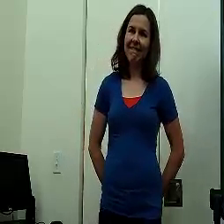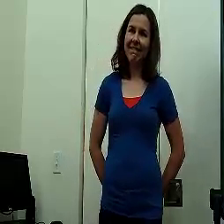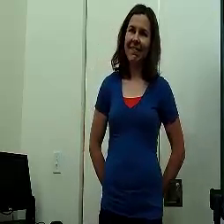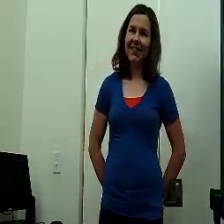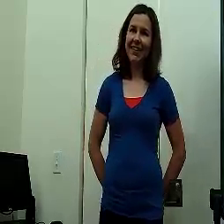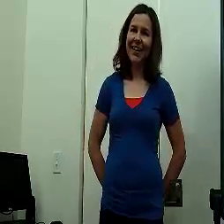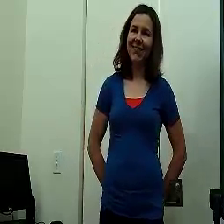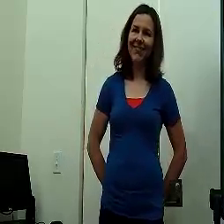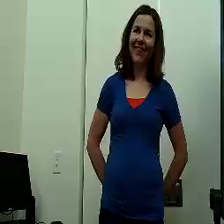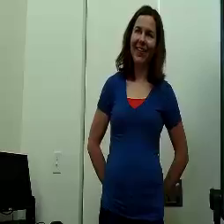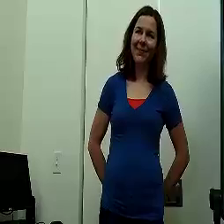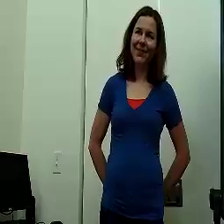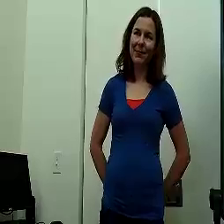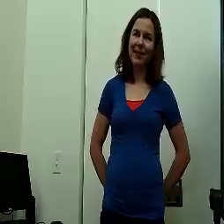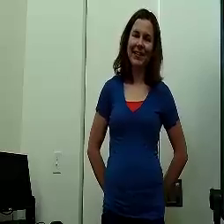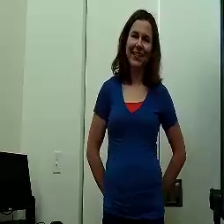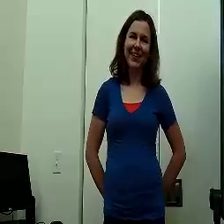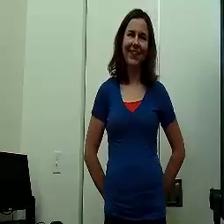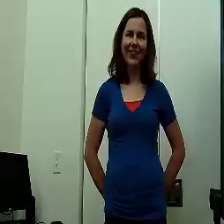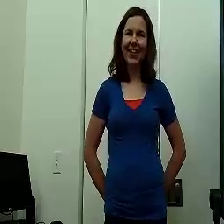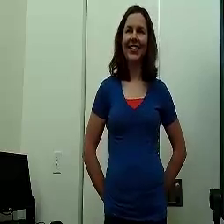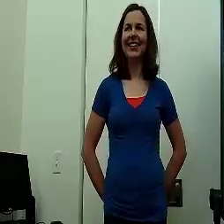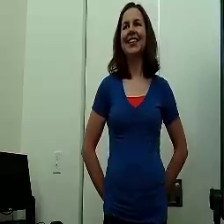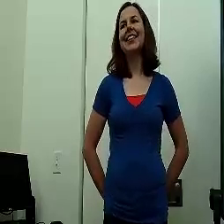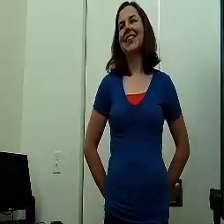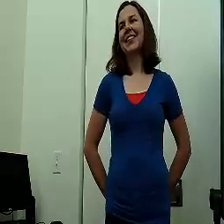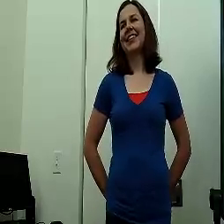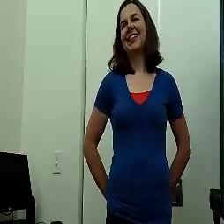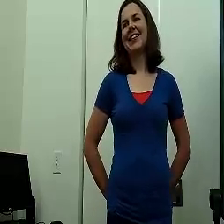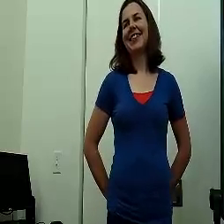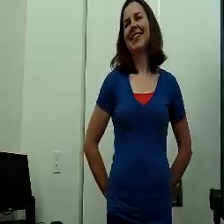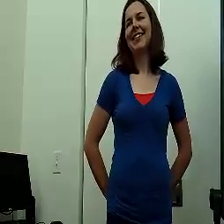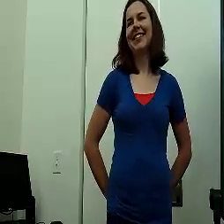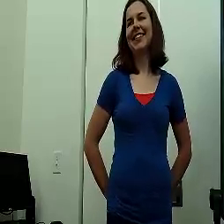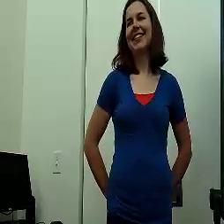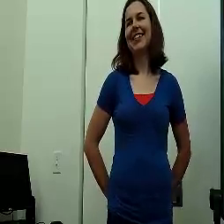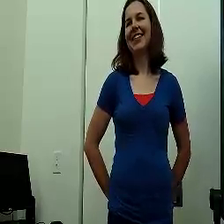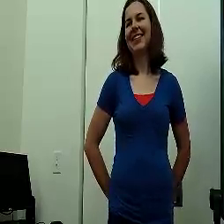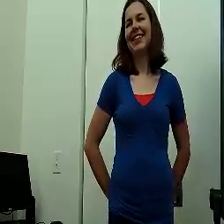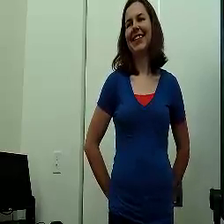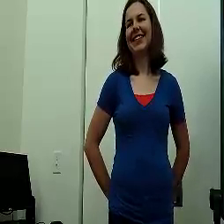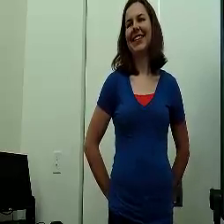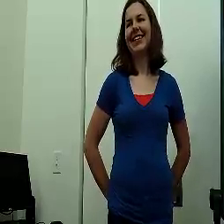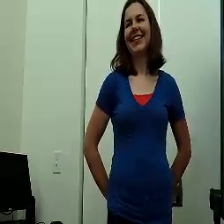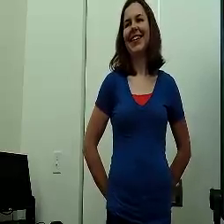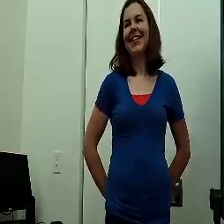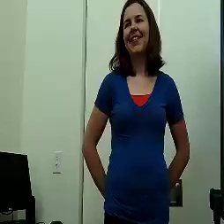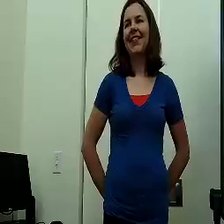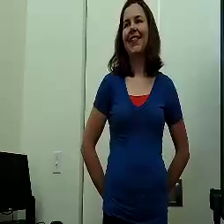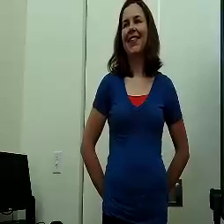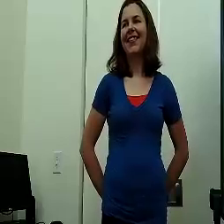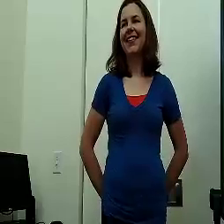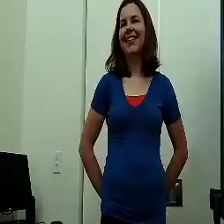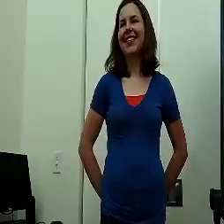No. Yeah, wipe the drippy cereal off your face. I mean, I don't remember what it is, to be honest. Is it